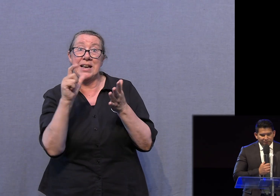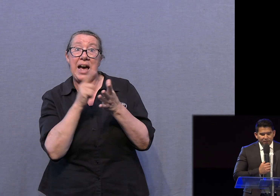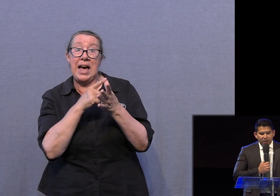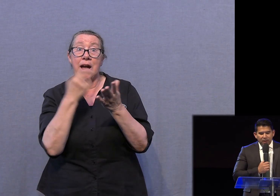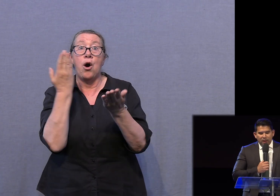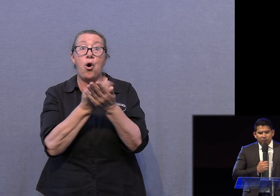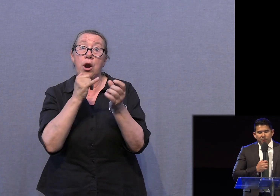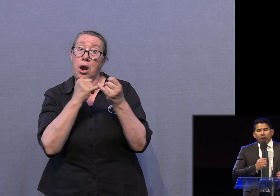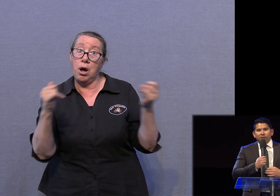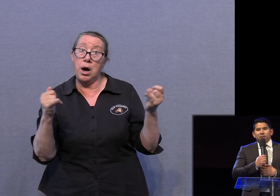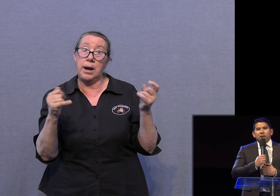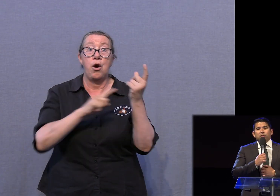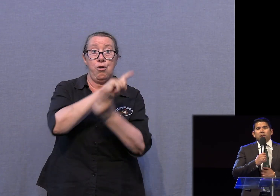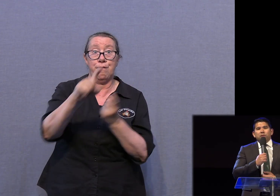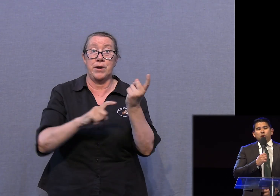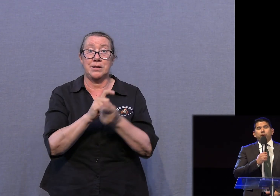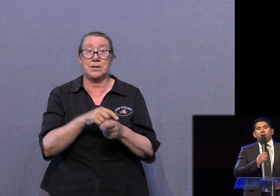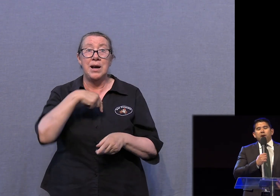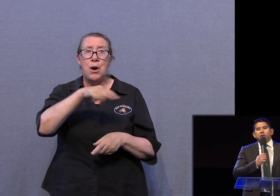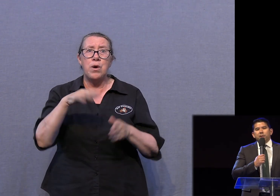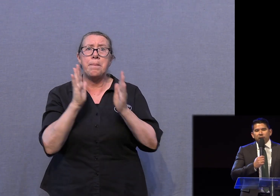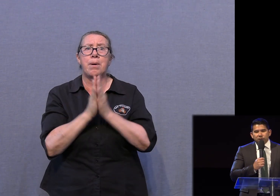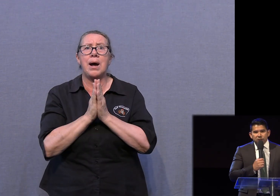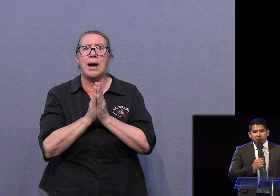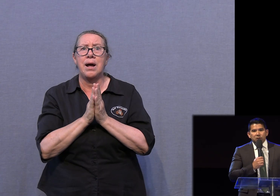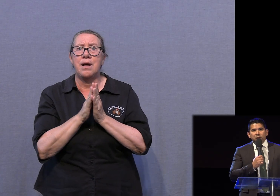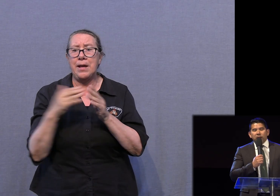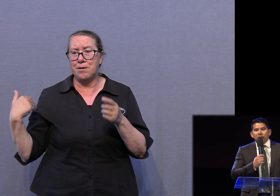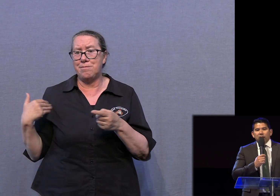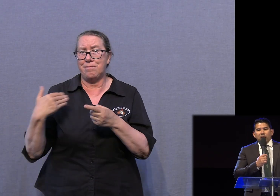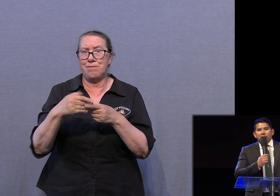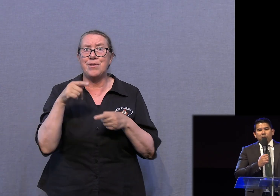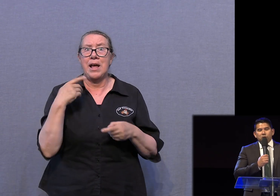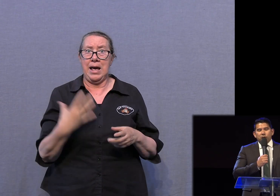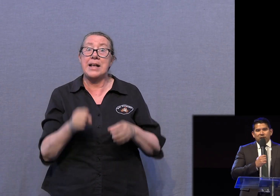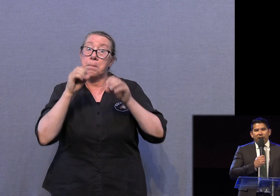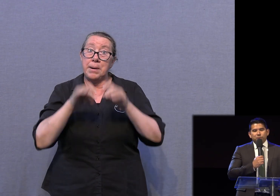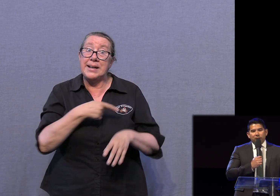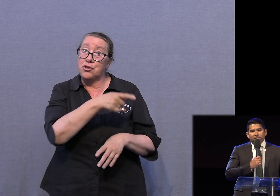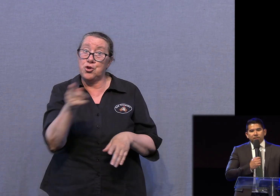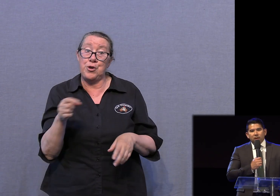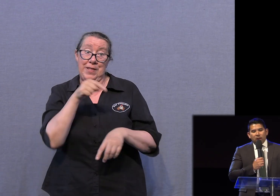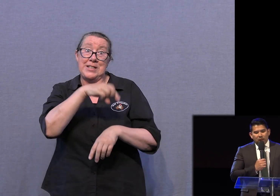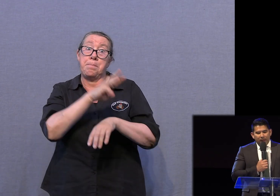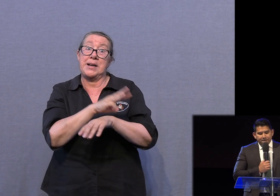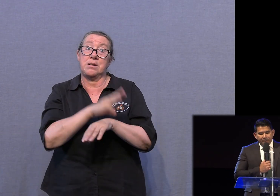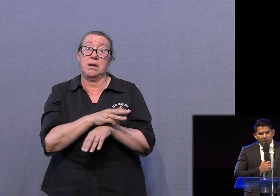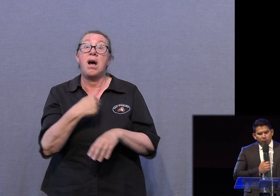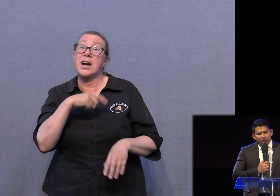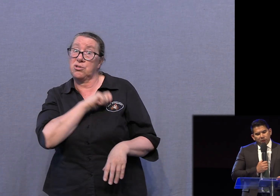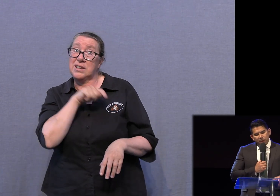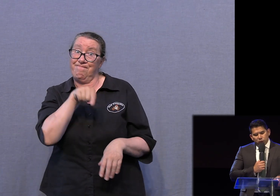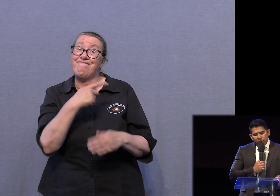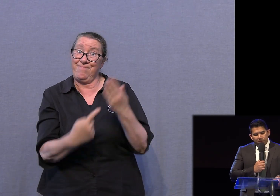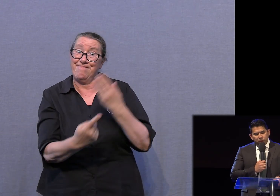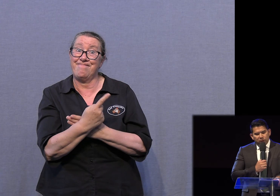UPCA. And we pray that the ministry of so far has been a blessing to you, and we trust it has been. As